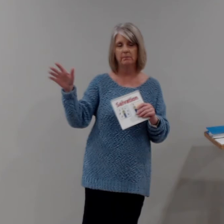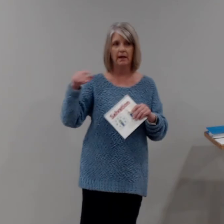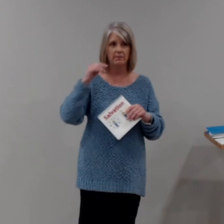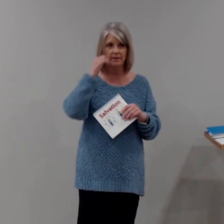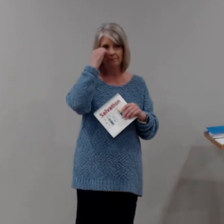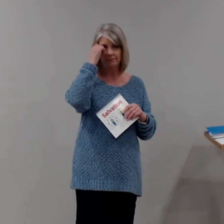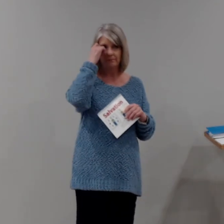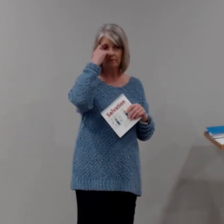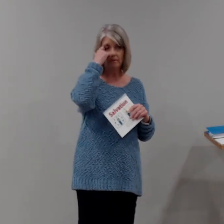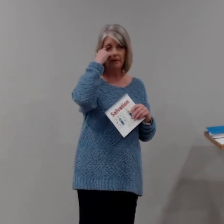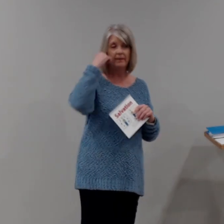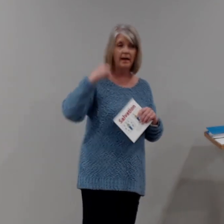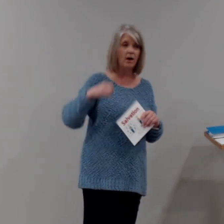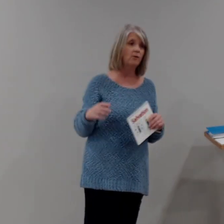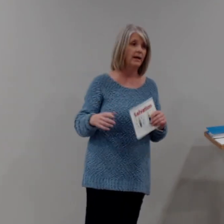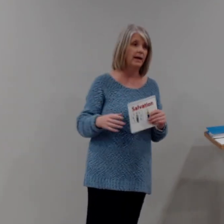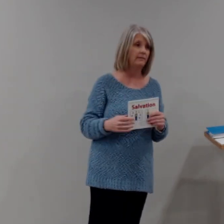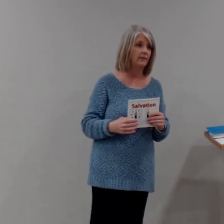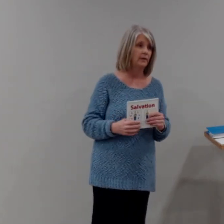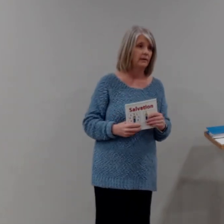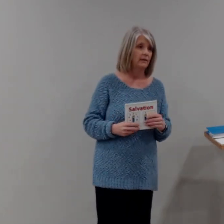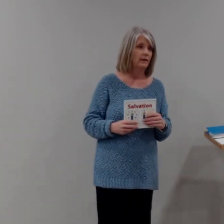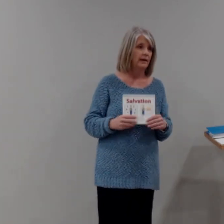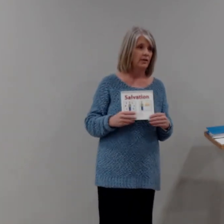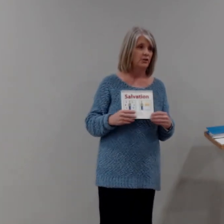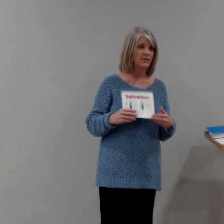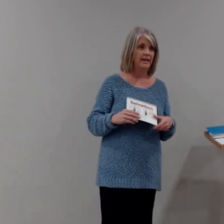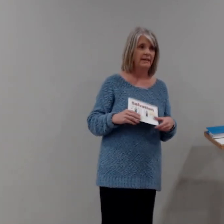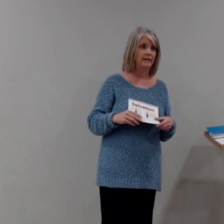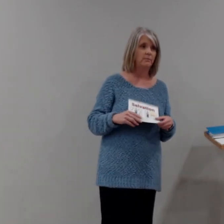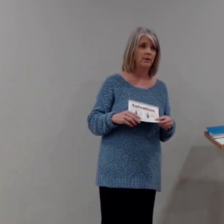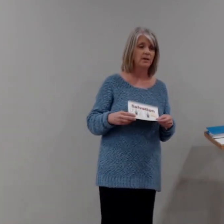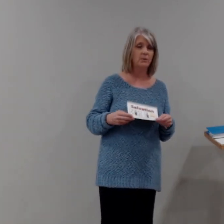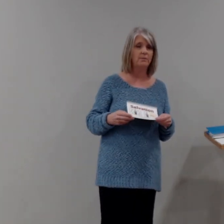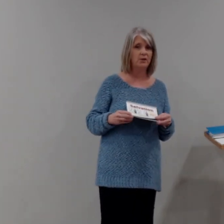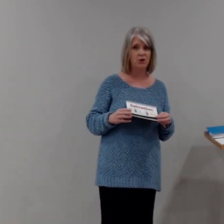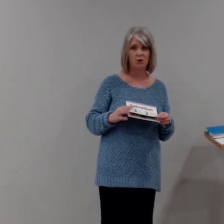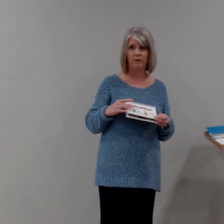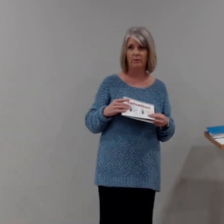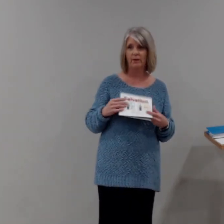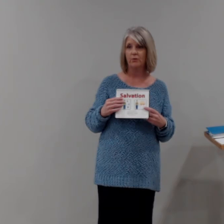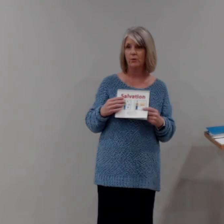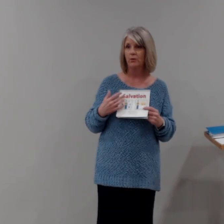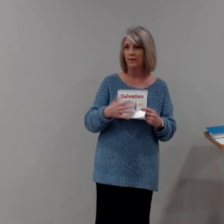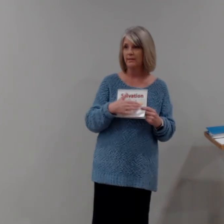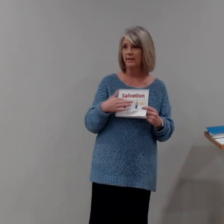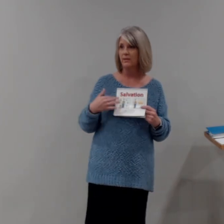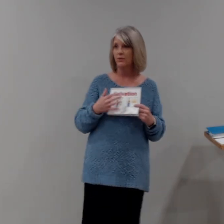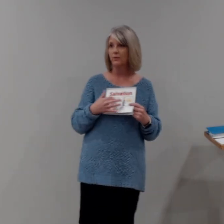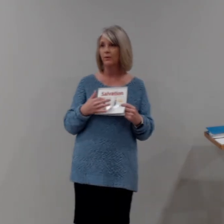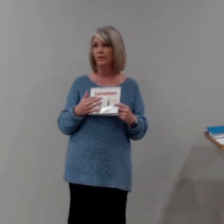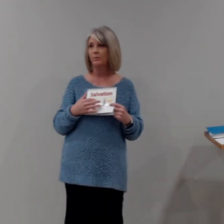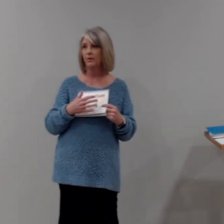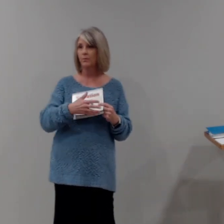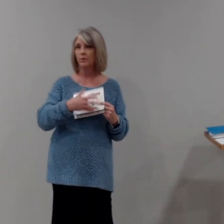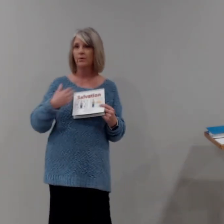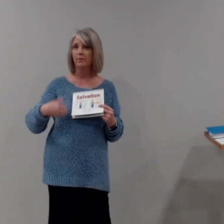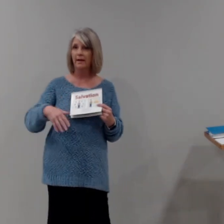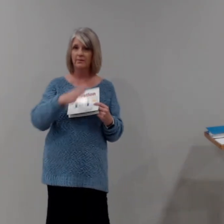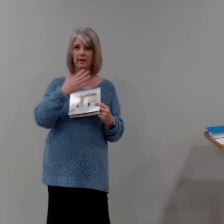sometimes, and they all gave an understanding, because we made sure we went through in Sunday school, that we went through the plan of